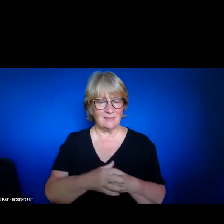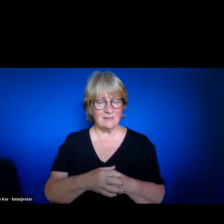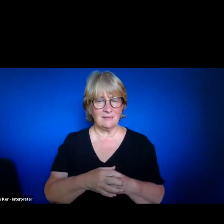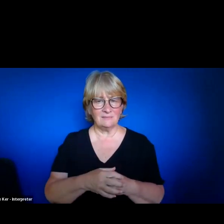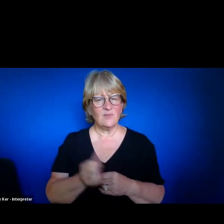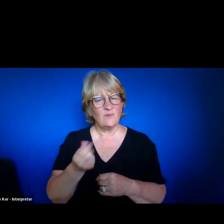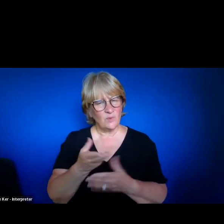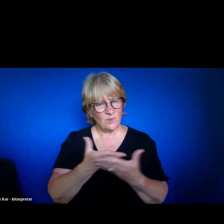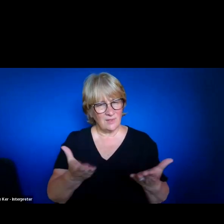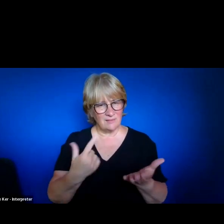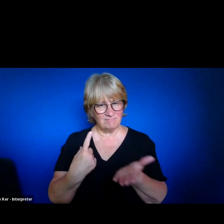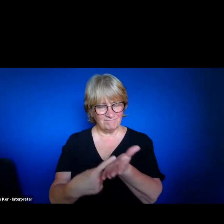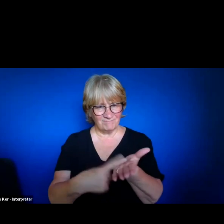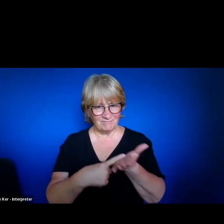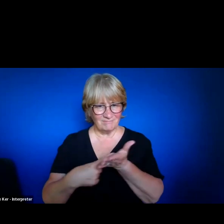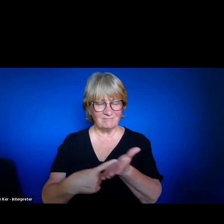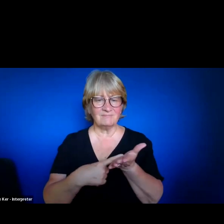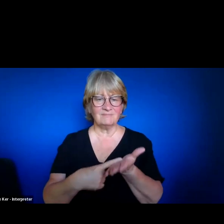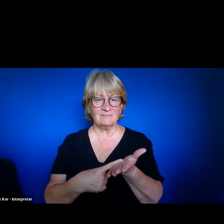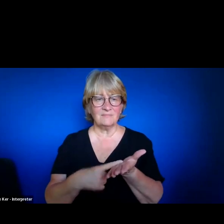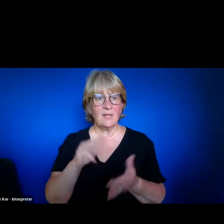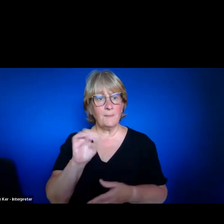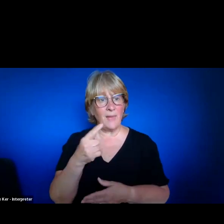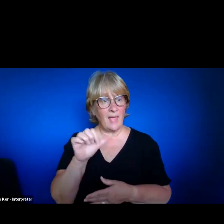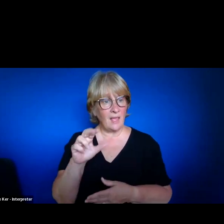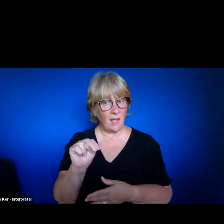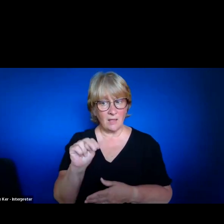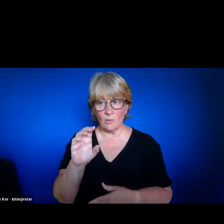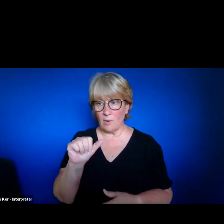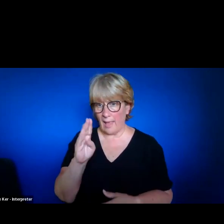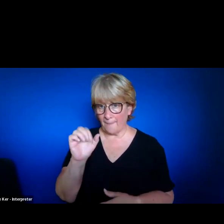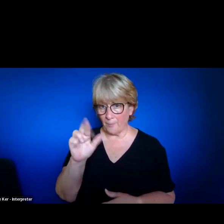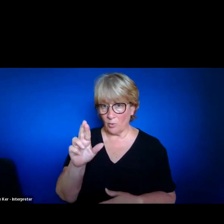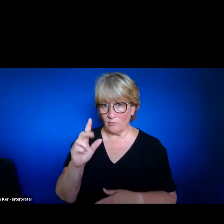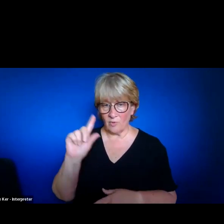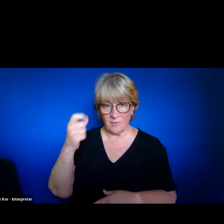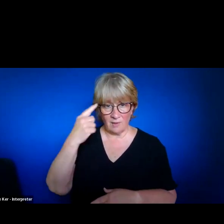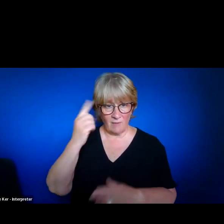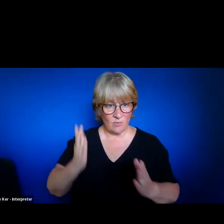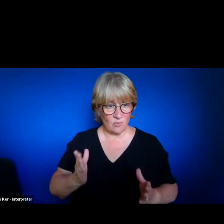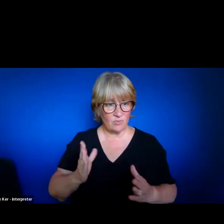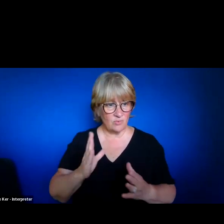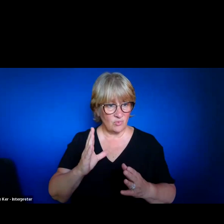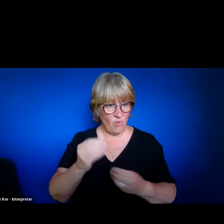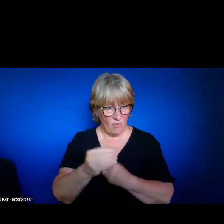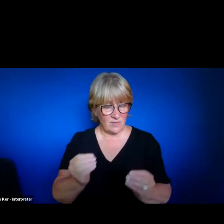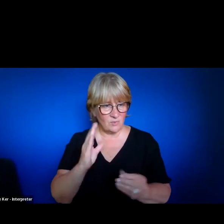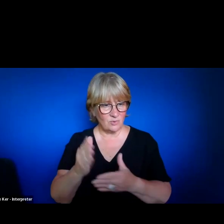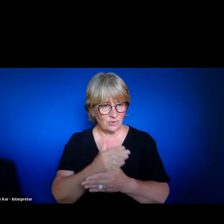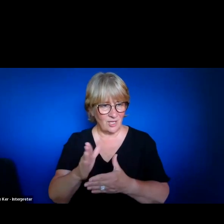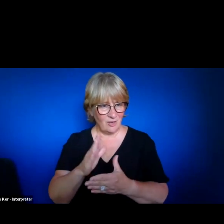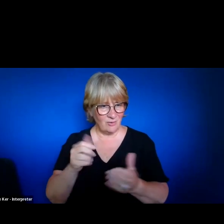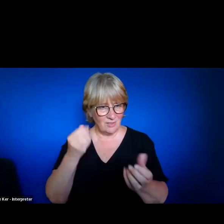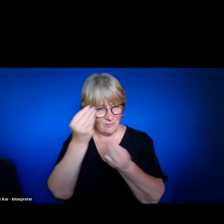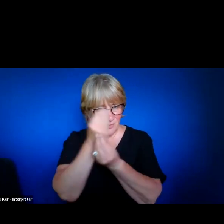Few things we're gonna go through. Megan or Amber from the governor's office is going to share an update on compensation for